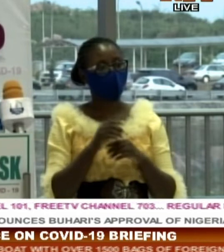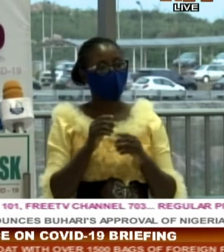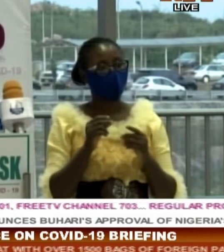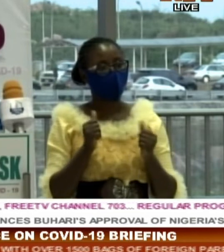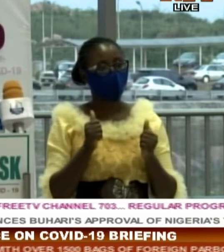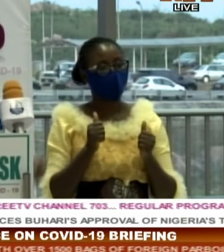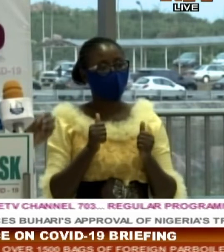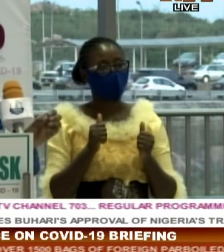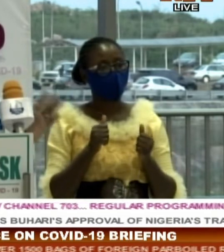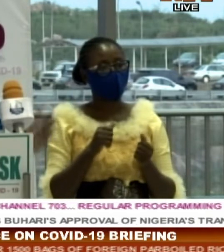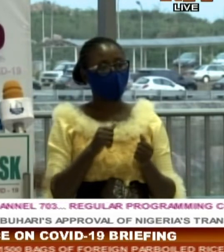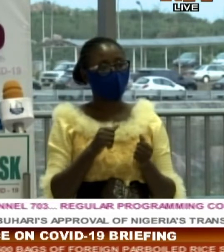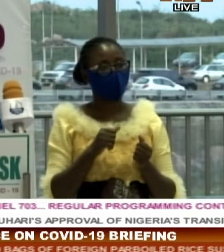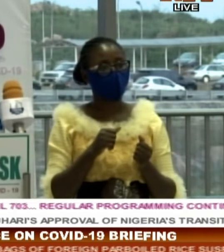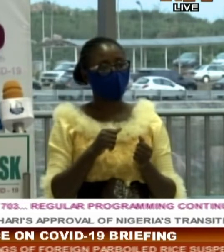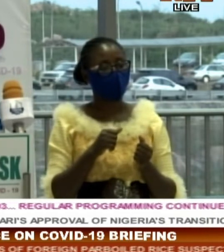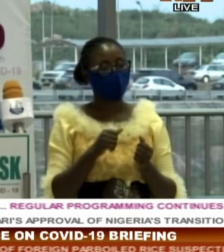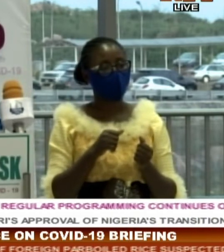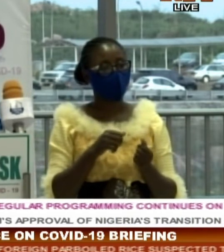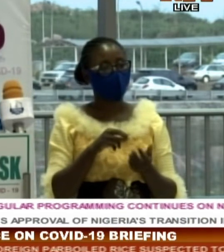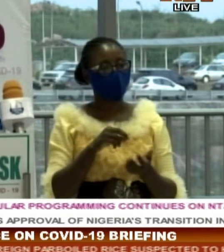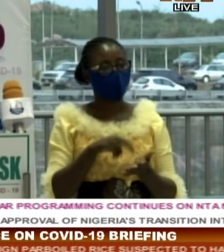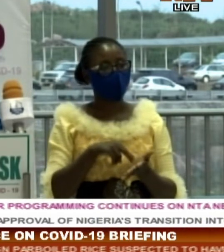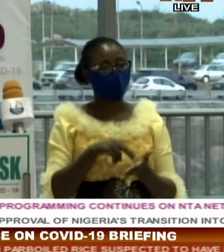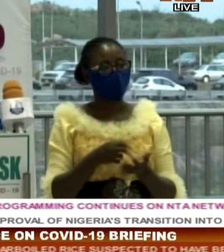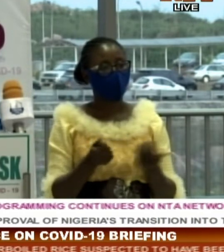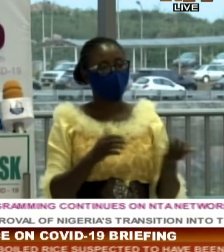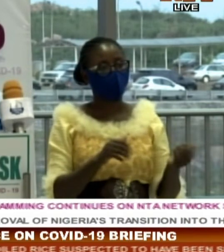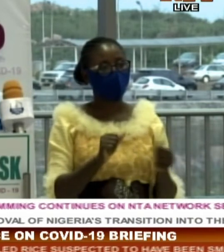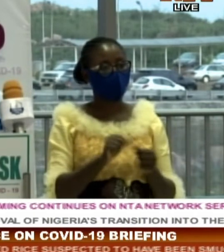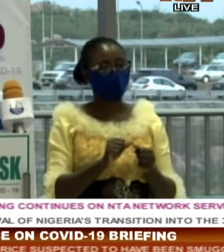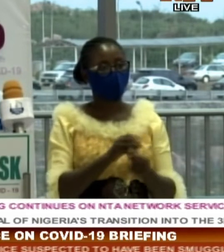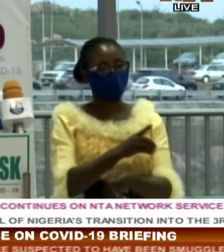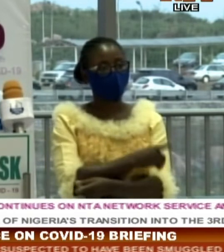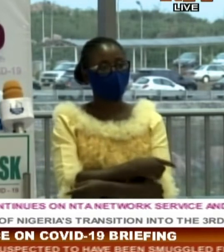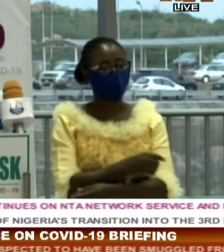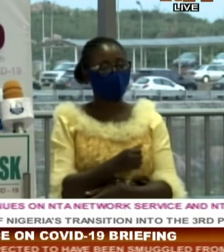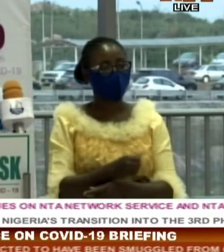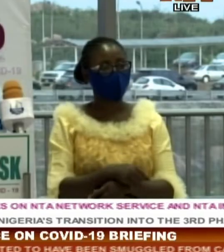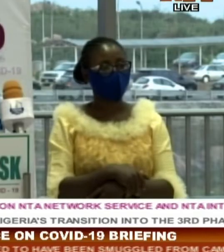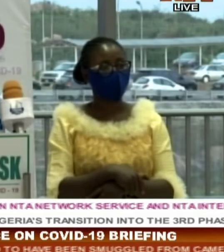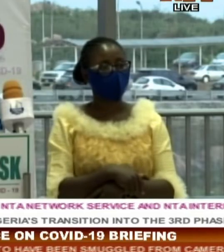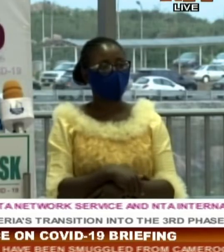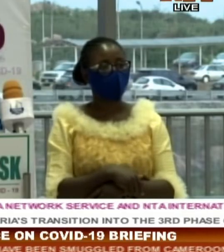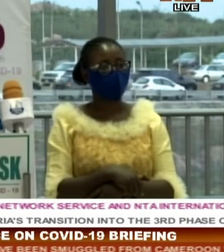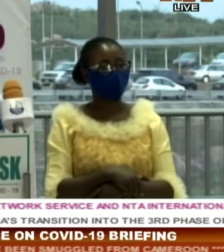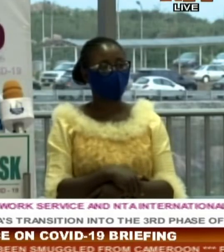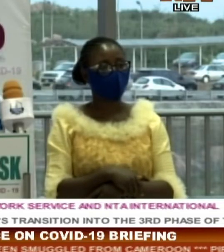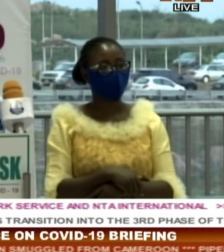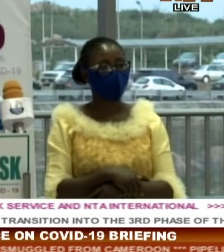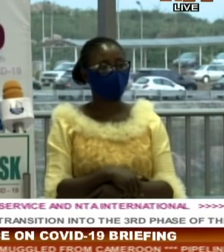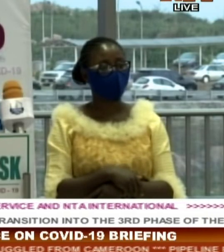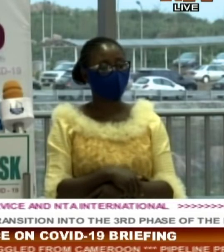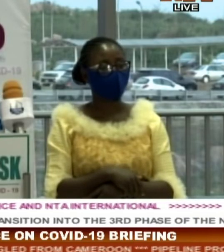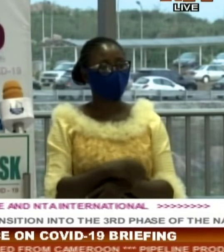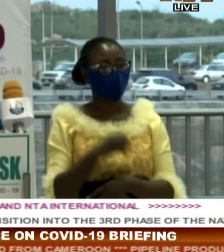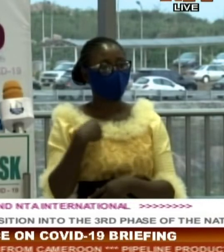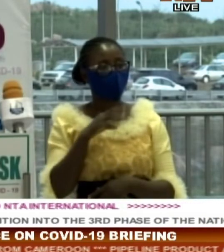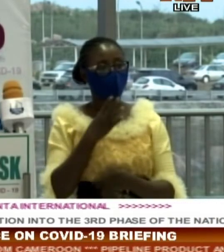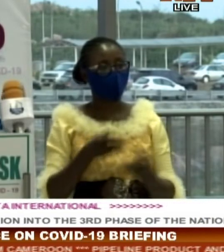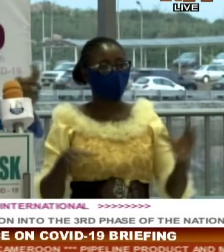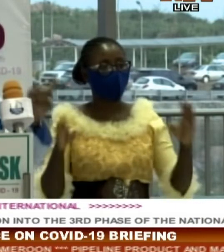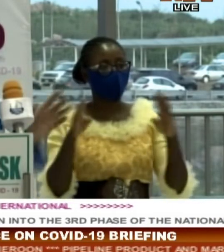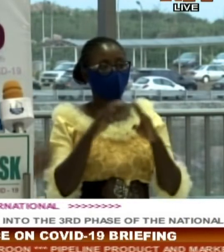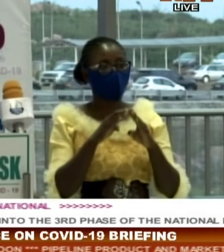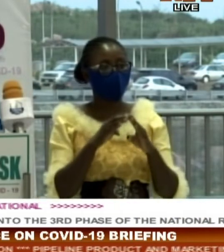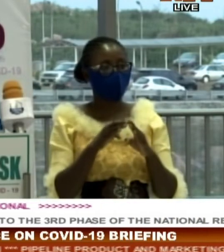mutu, su ko kullum sai mutum 1000 ya mutu. To kenan in akwai masu iya maganin wannan cutar mu ne 'yan Najeriya ba su ba. Don haka bai kamata ce sun